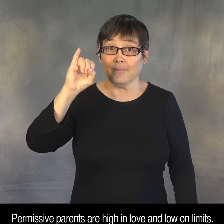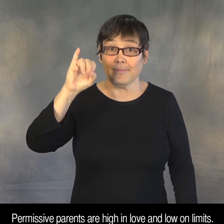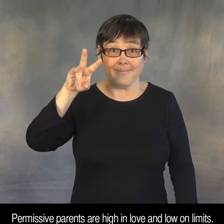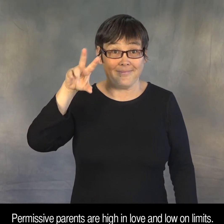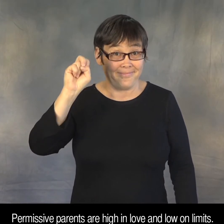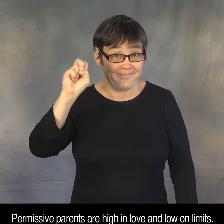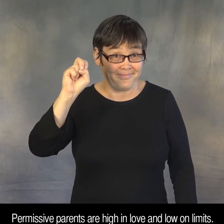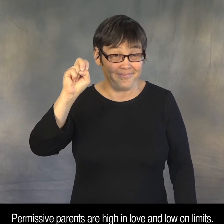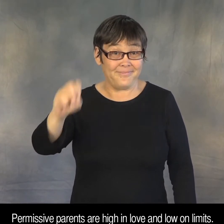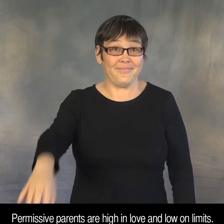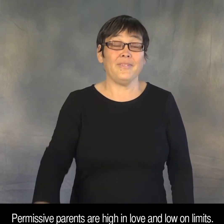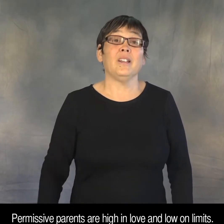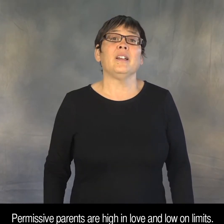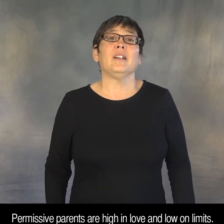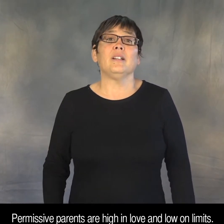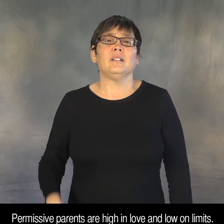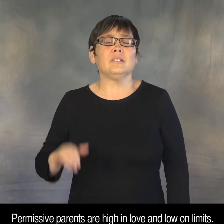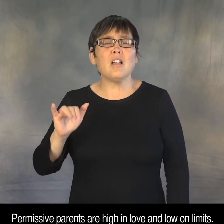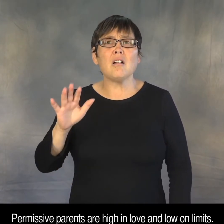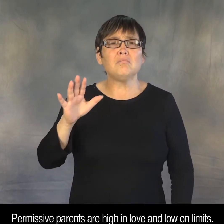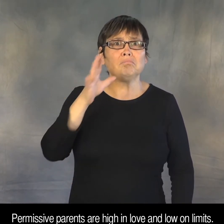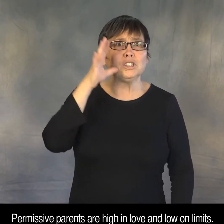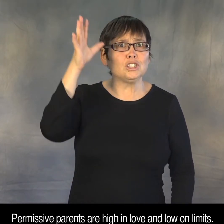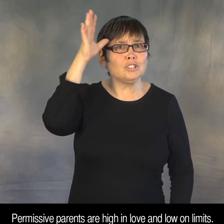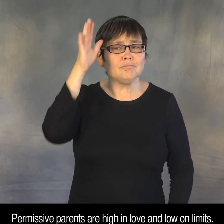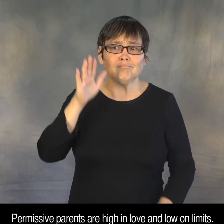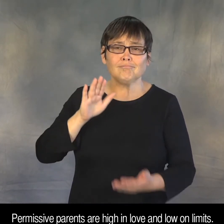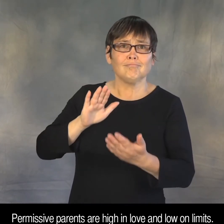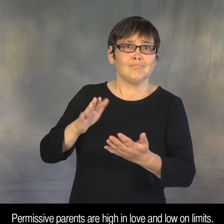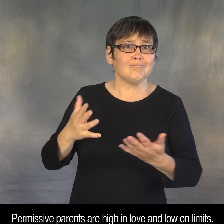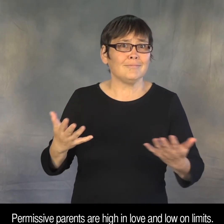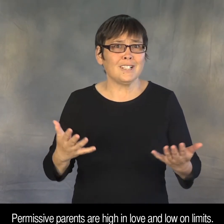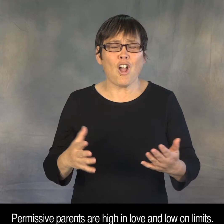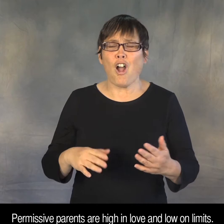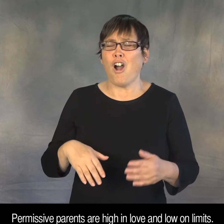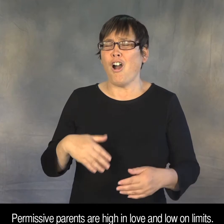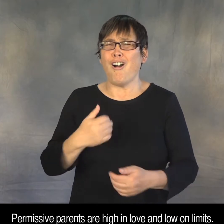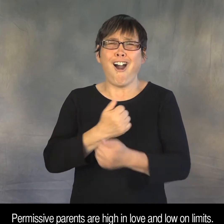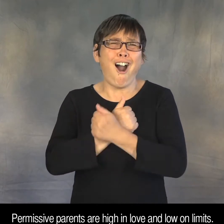Permissive parents are high in love and low on limits.